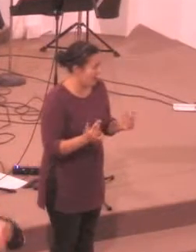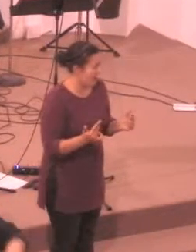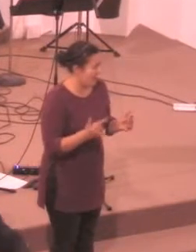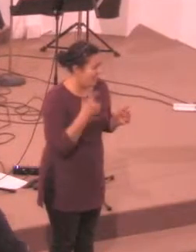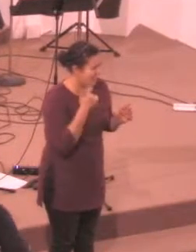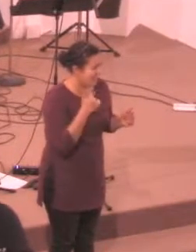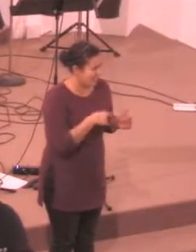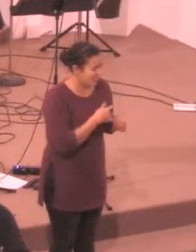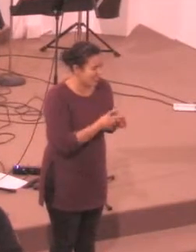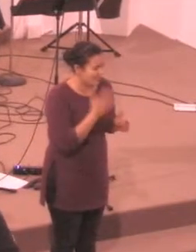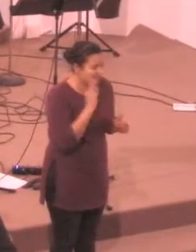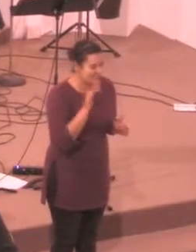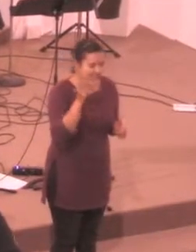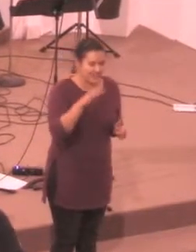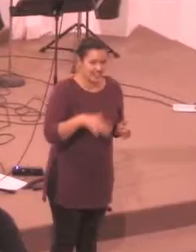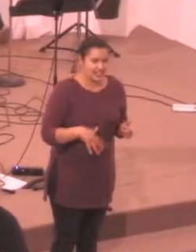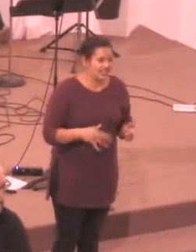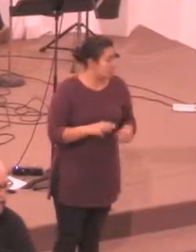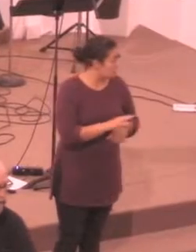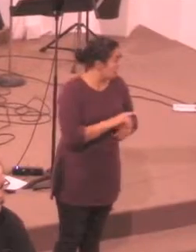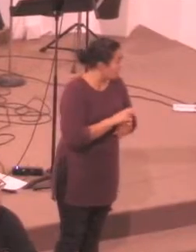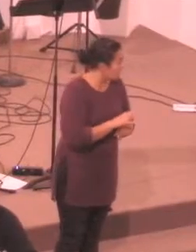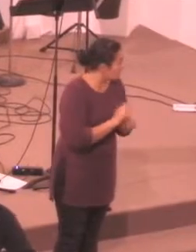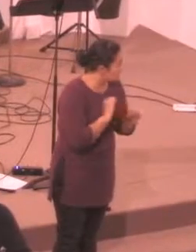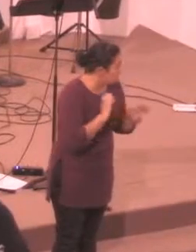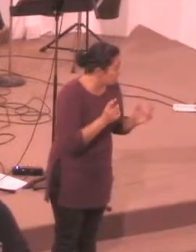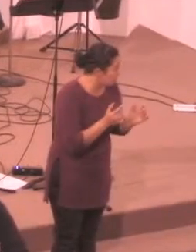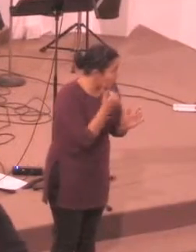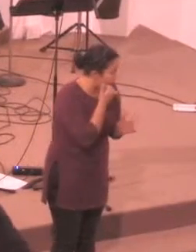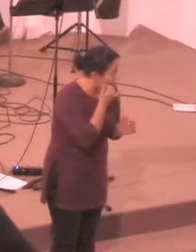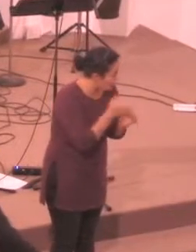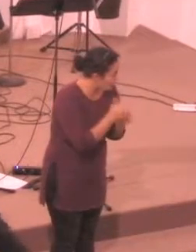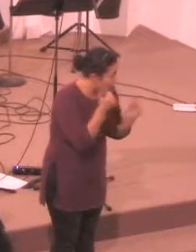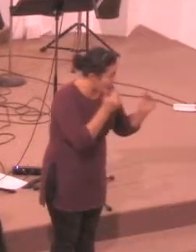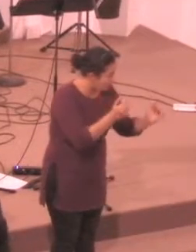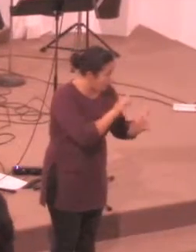You know, there's nothing wrong being thankful for chocolate.